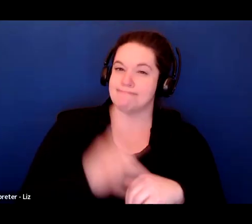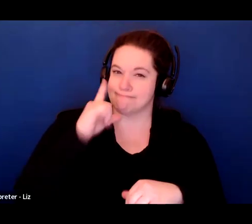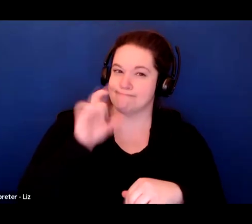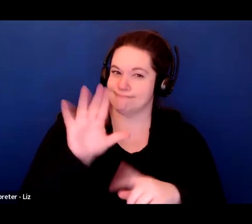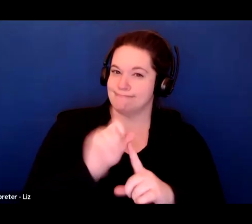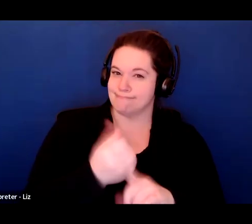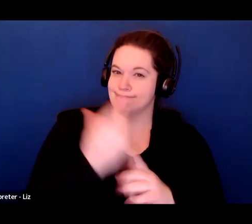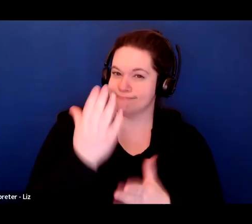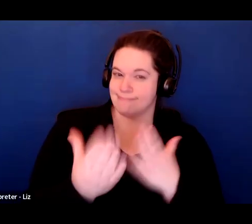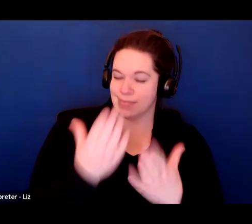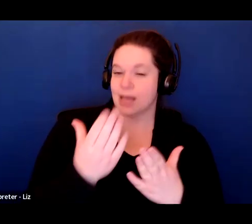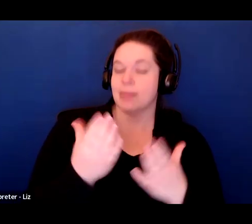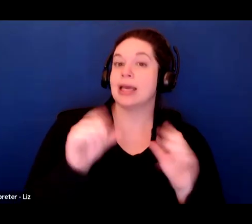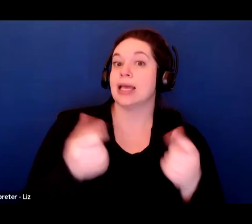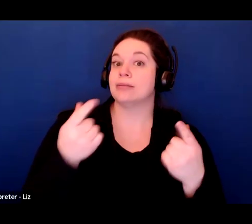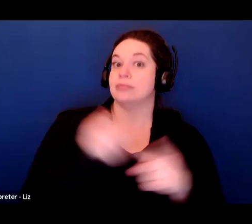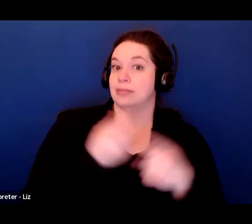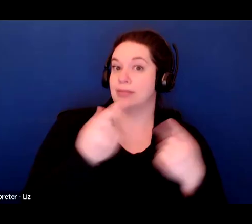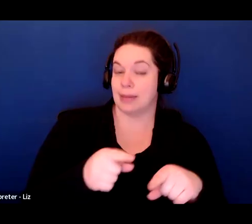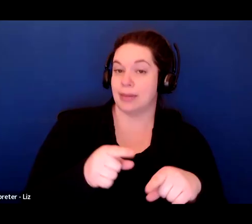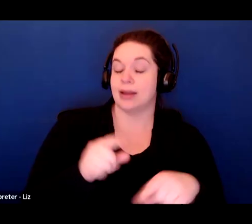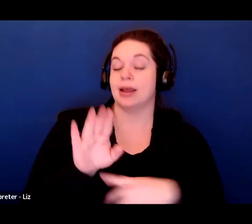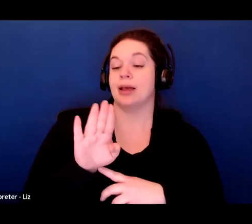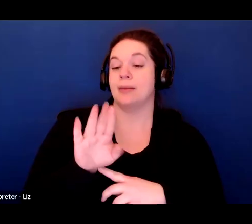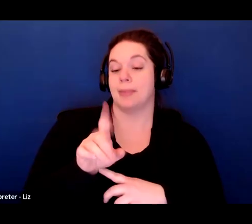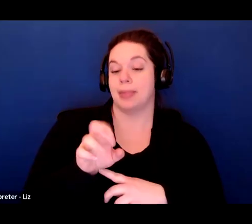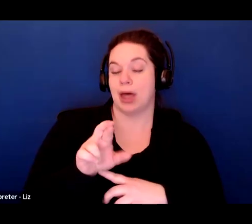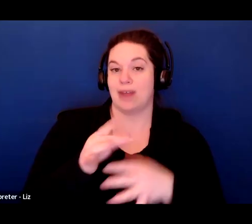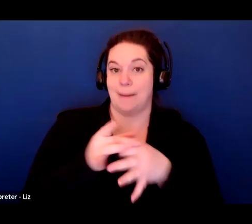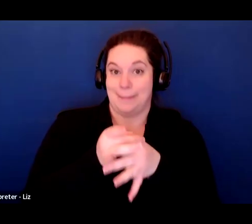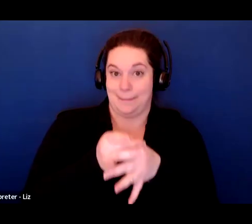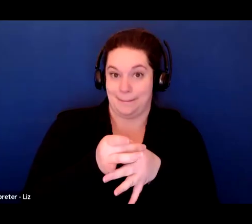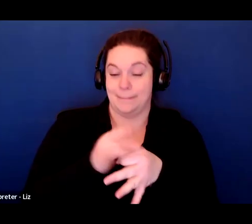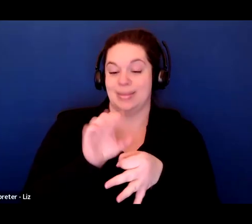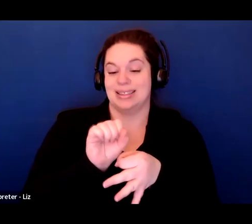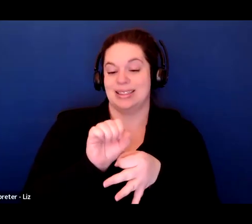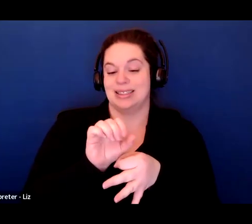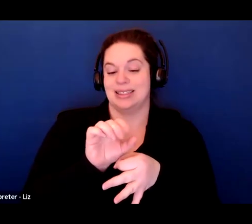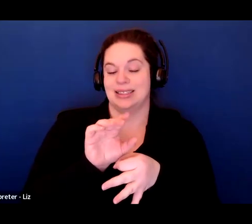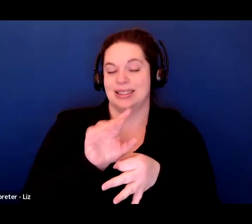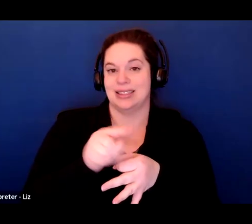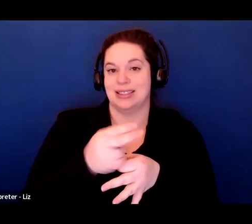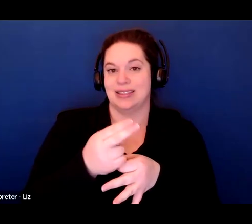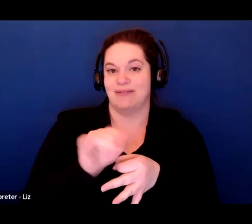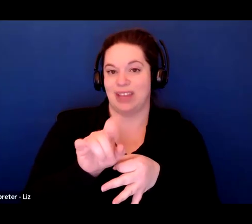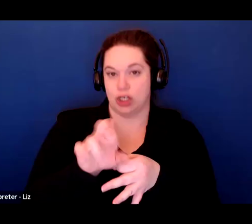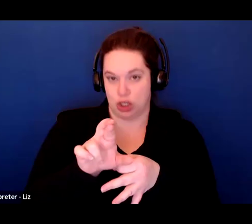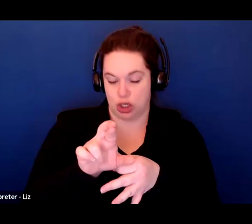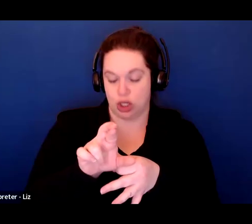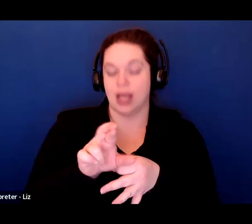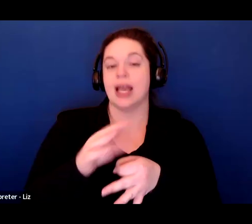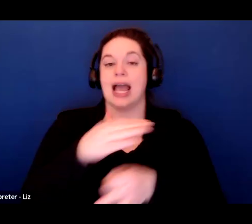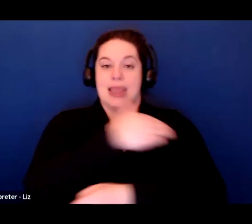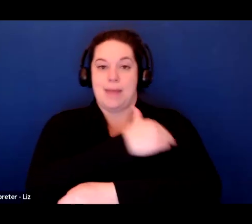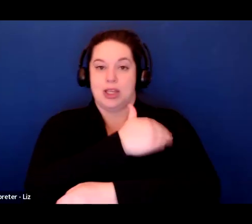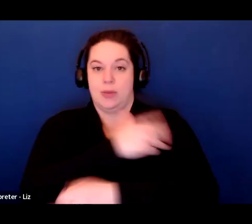be your situation, the sphincter of the bladder and the bladder muscle gets out of sync with each other. So